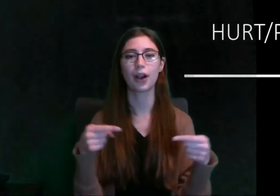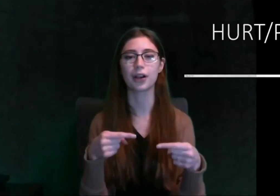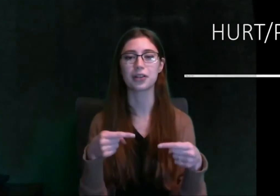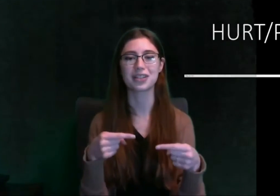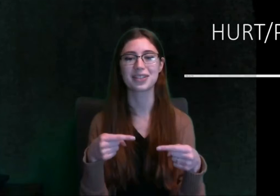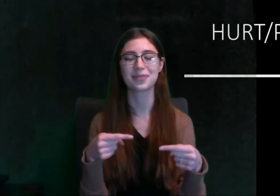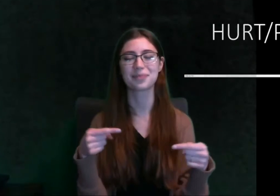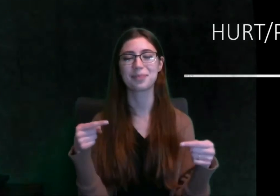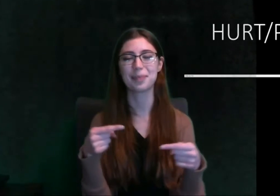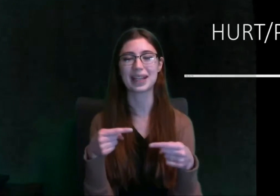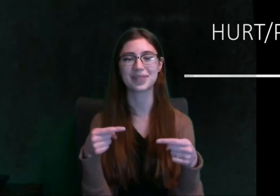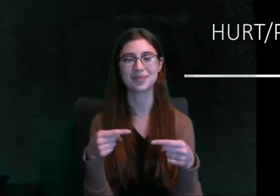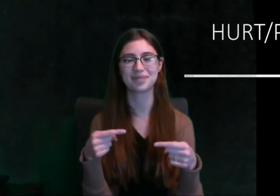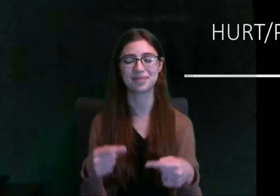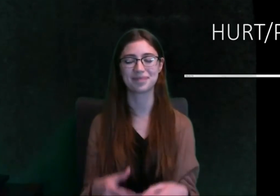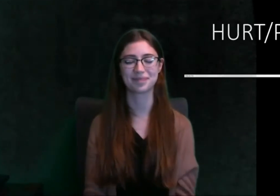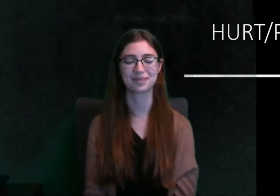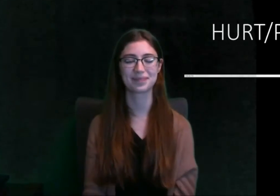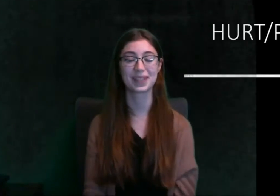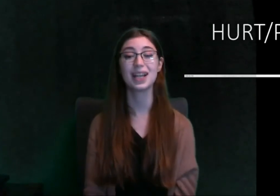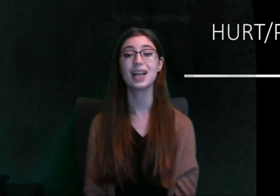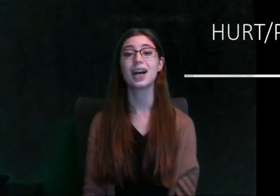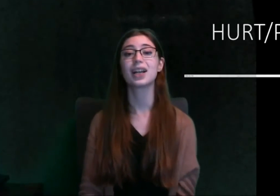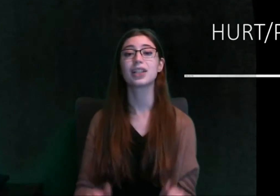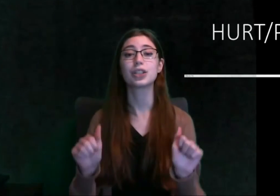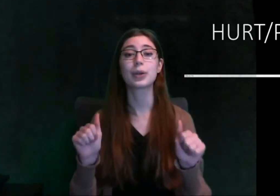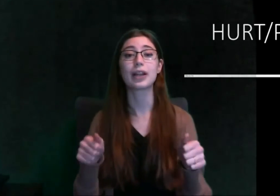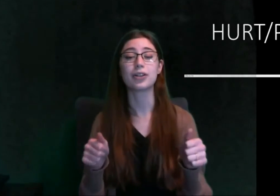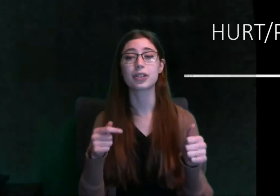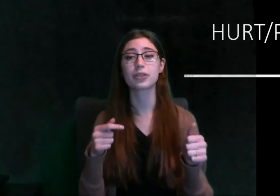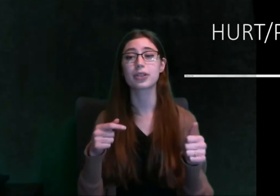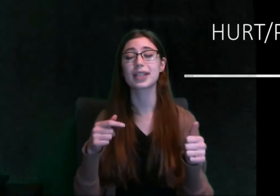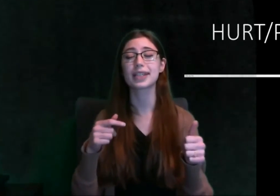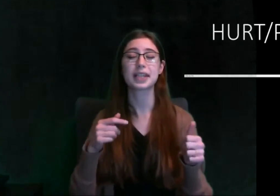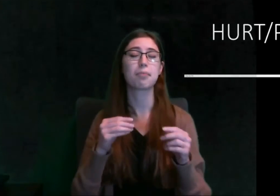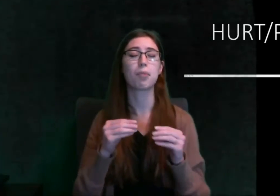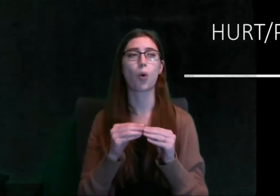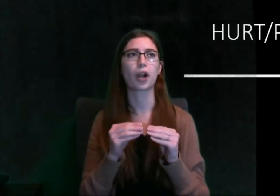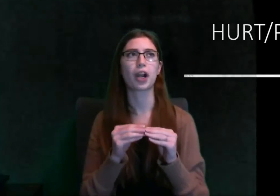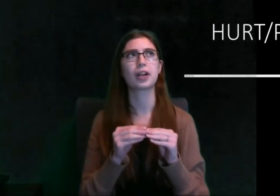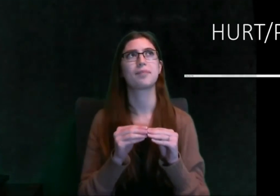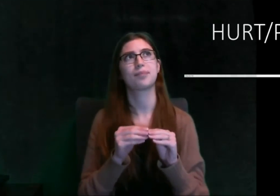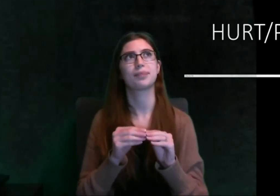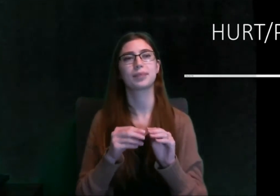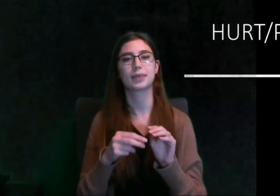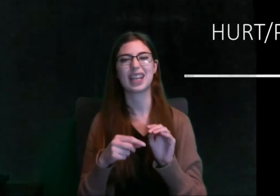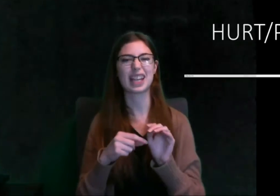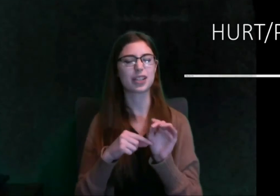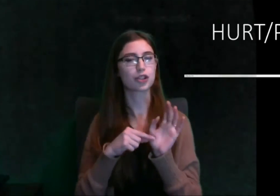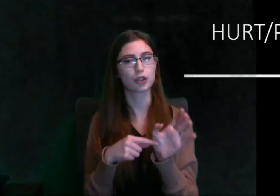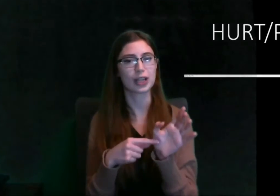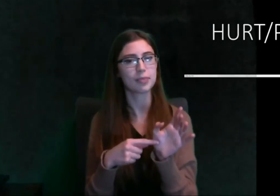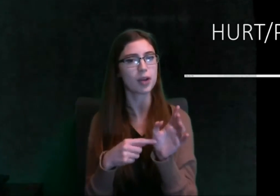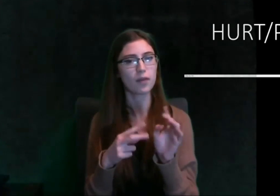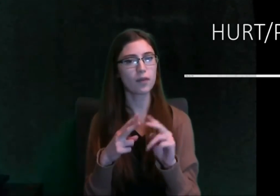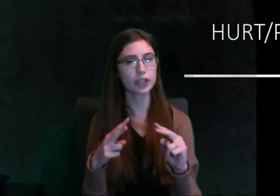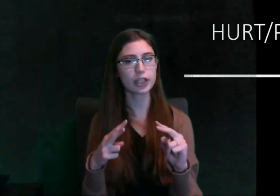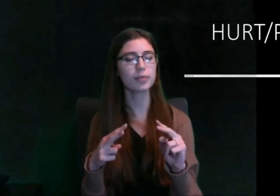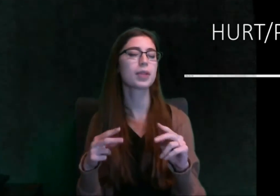Hurt, pain. You can also do this in a more extreme version, where